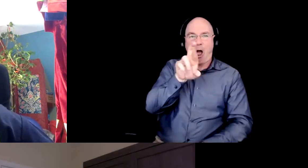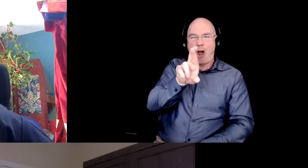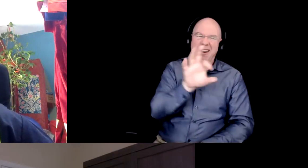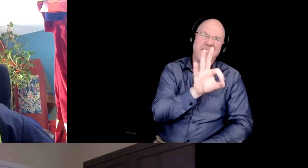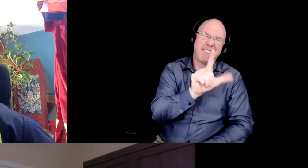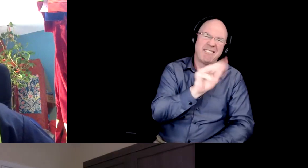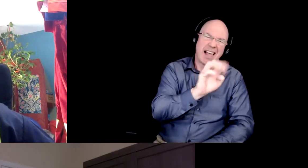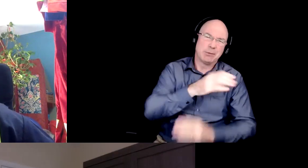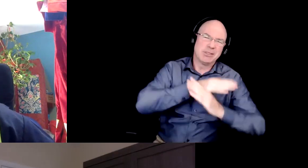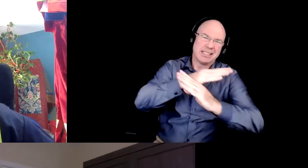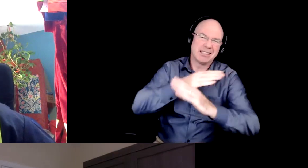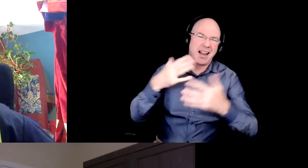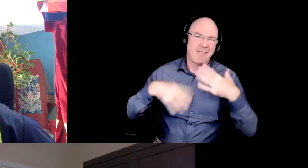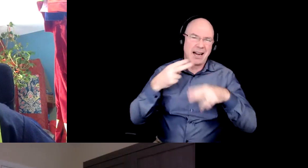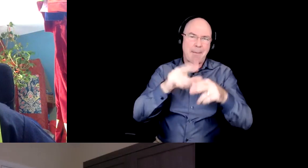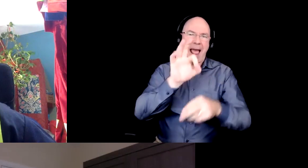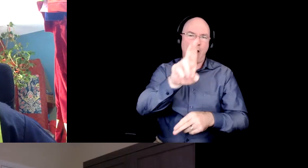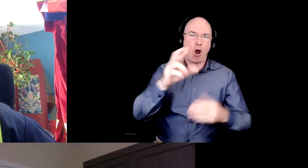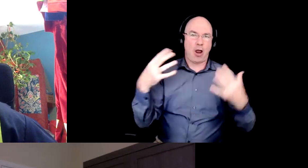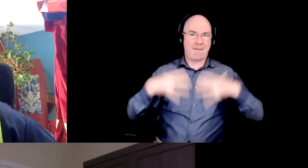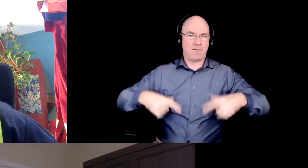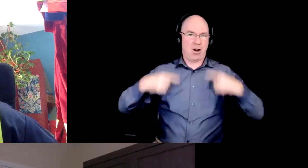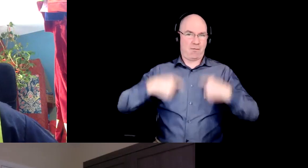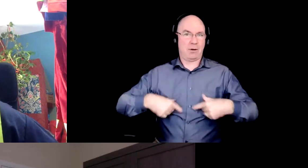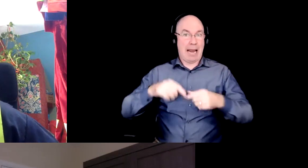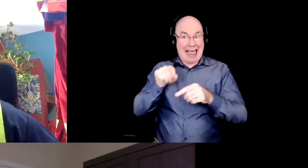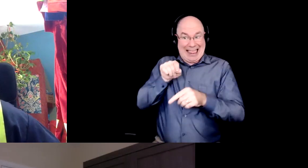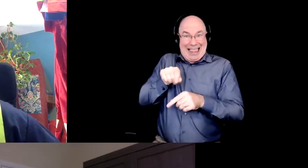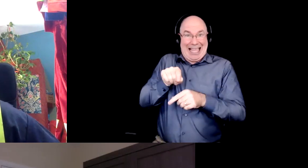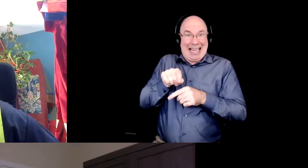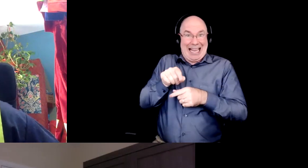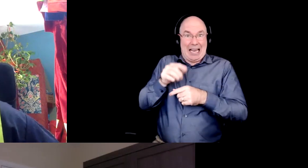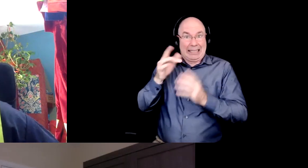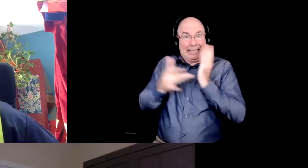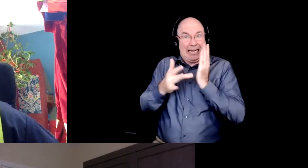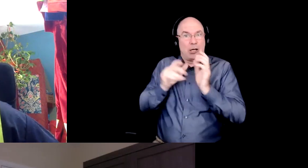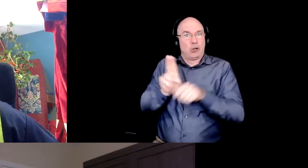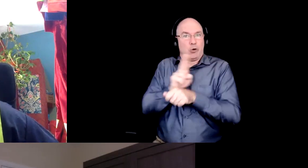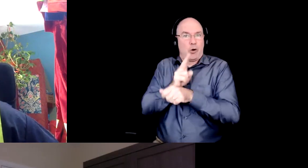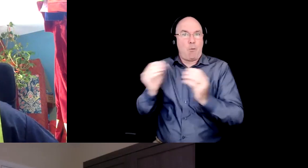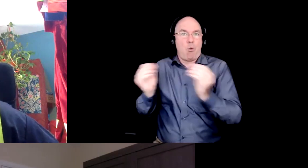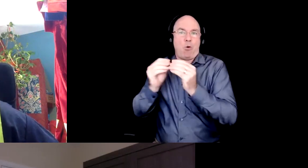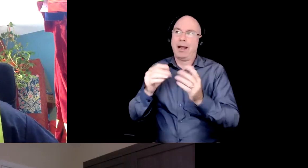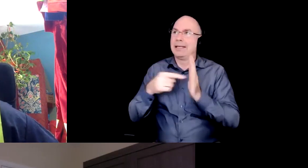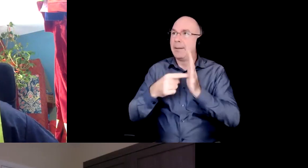resistant coveralls, could be used to develop more products. So for example, a female bodied flight suit is in the